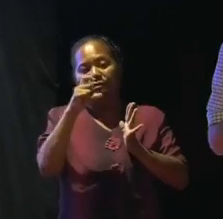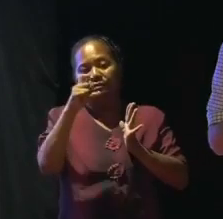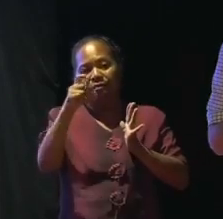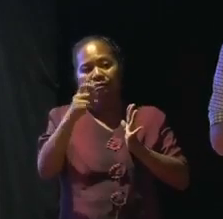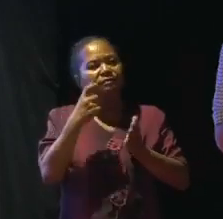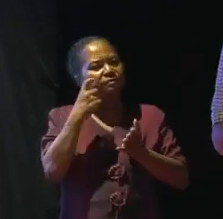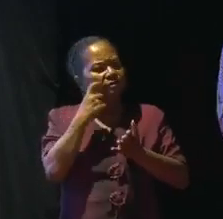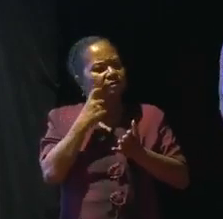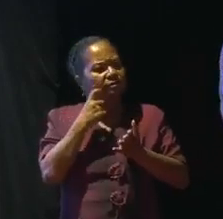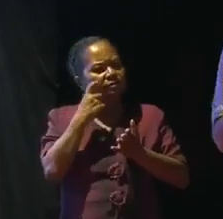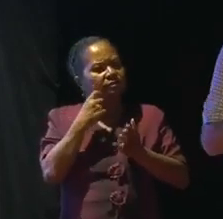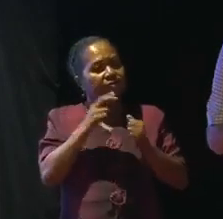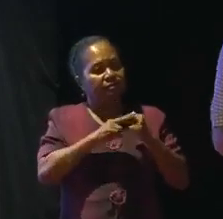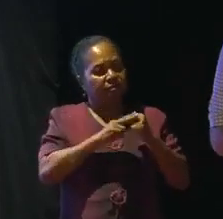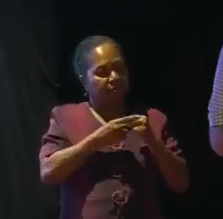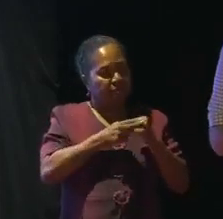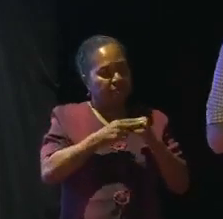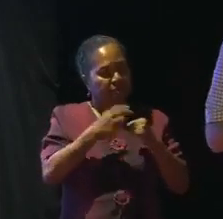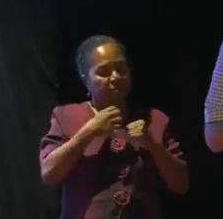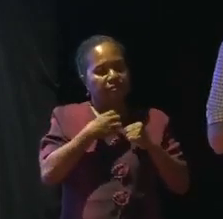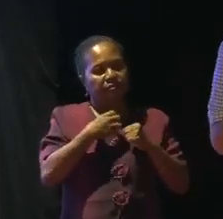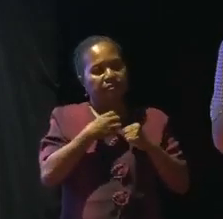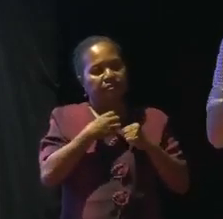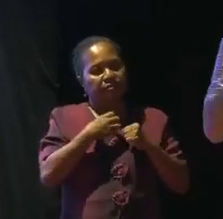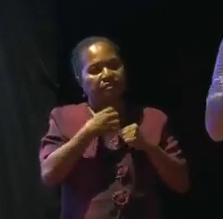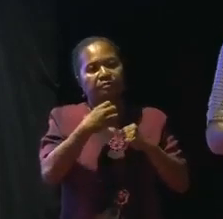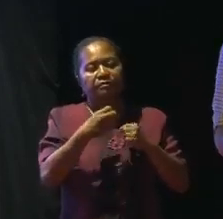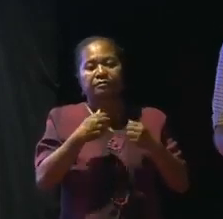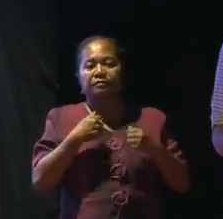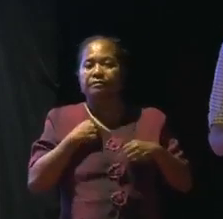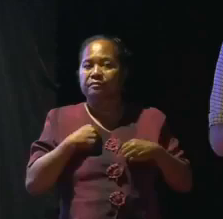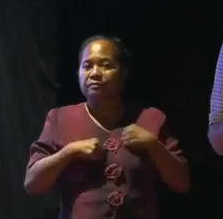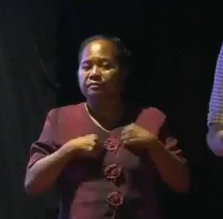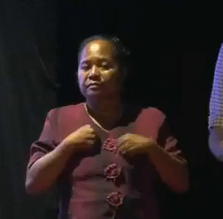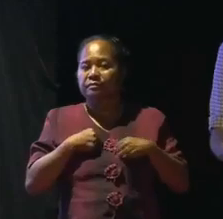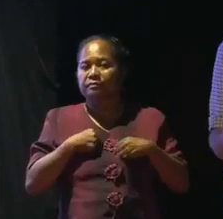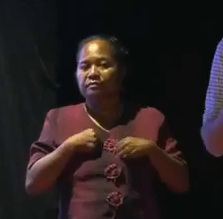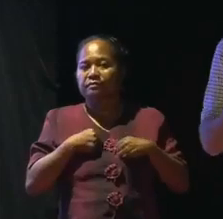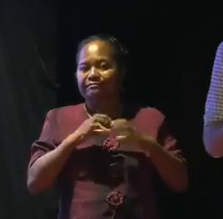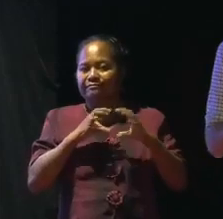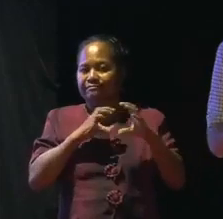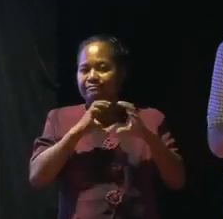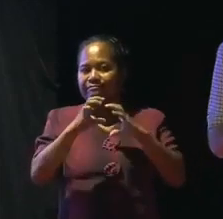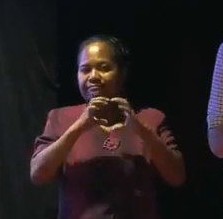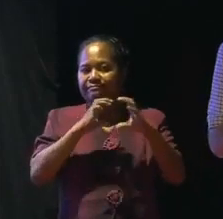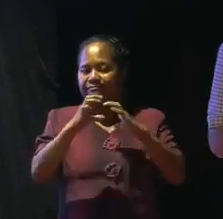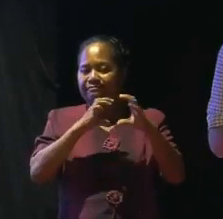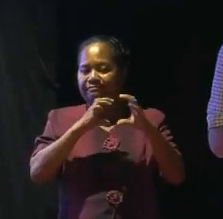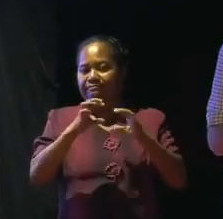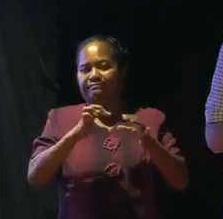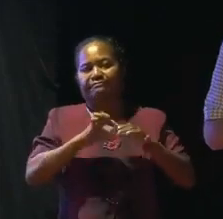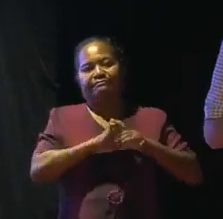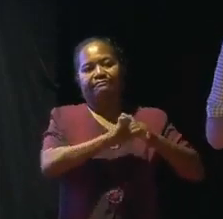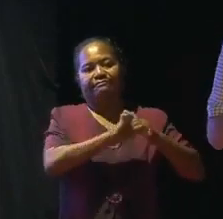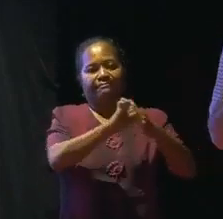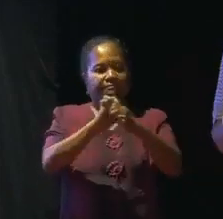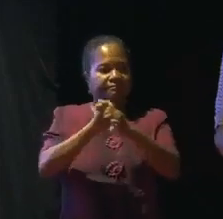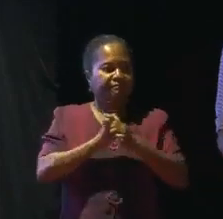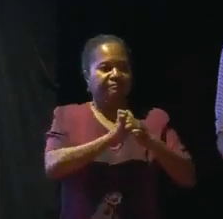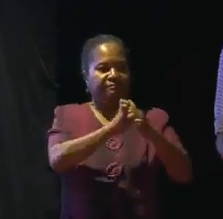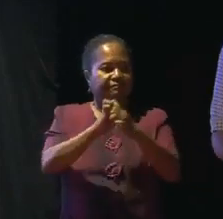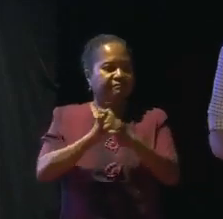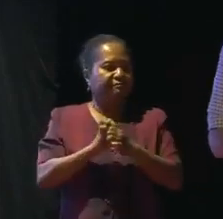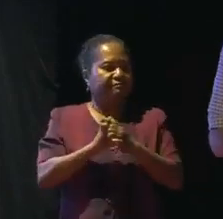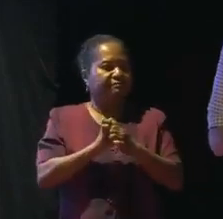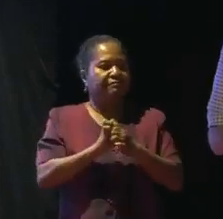it's trying to solve and what value it brings you is that interaction between yourselves and IRC. Okay, so a lot of